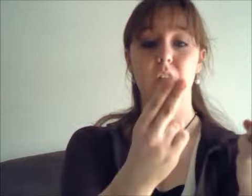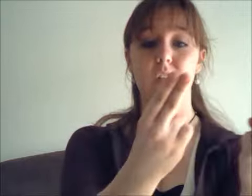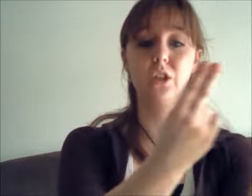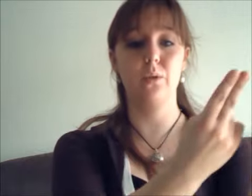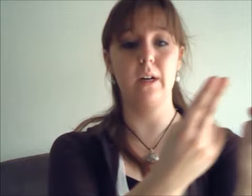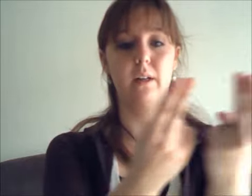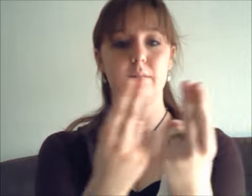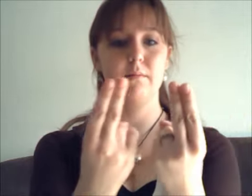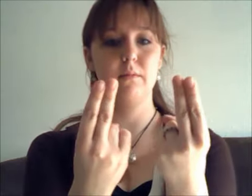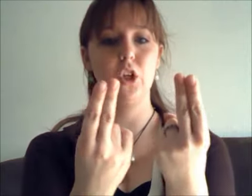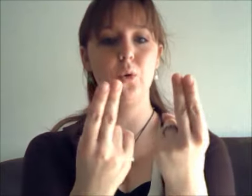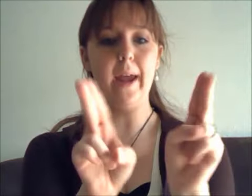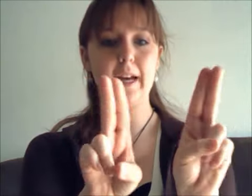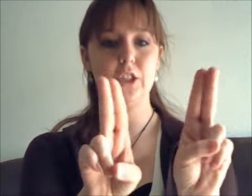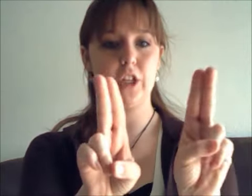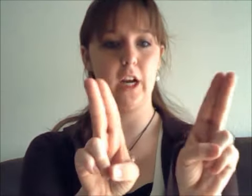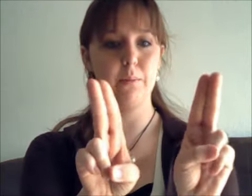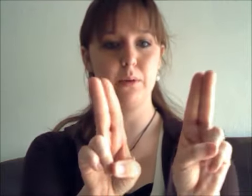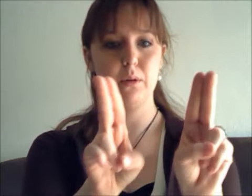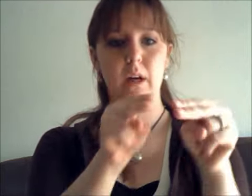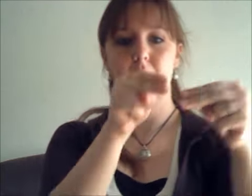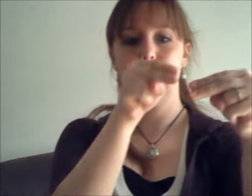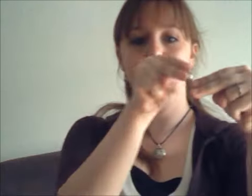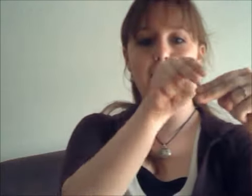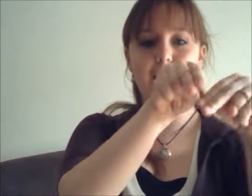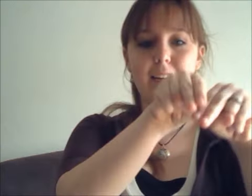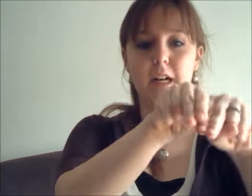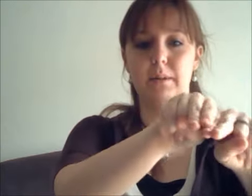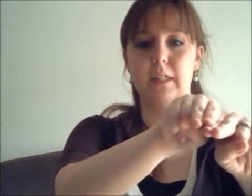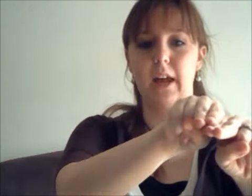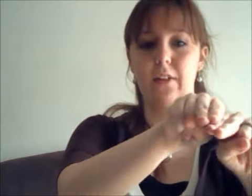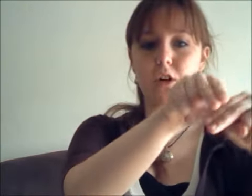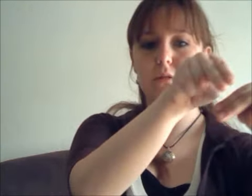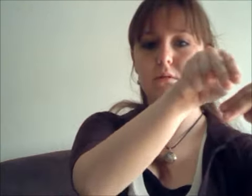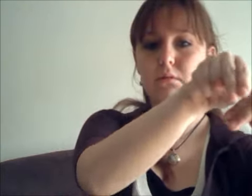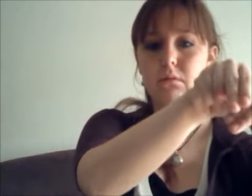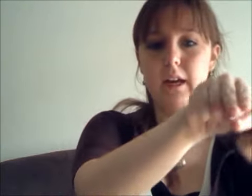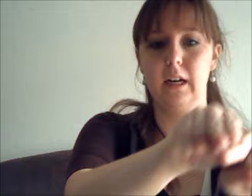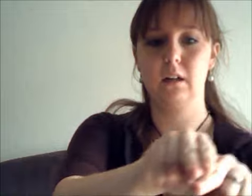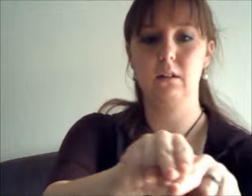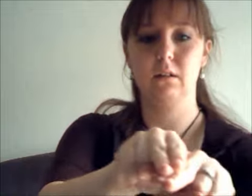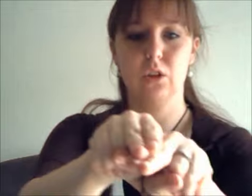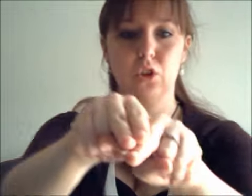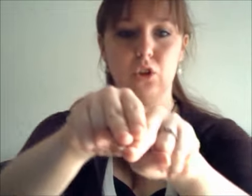do a U hand shape, and it kind of comes together like so.